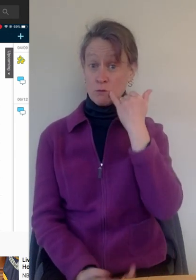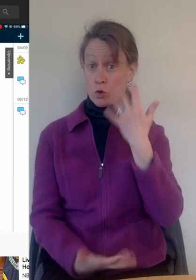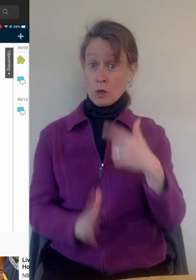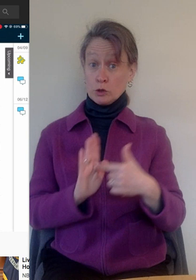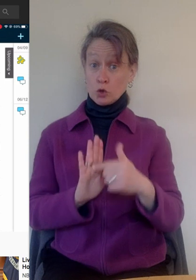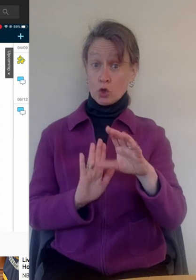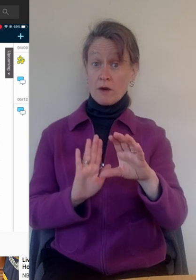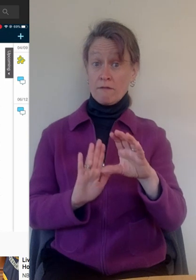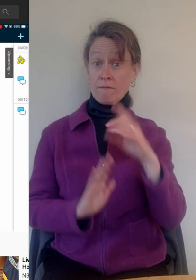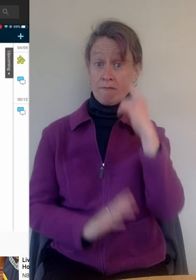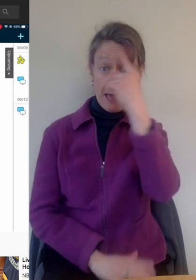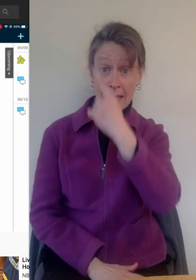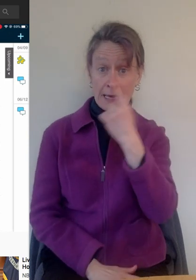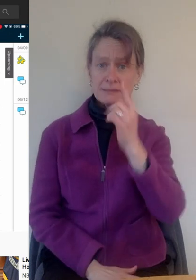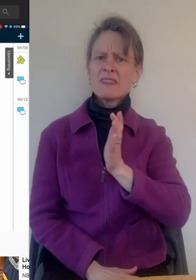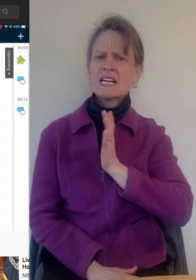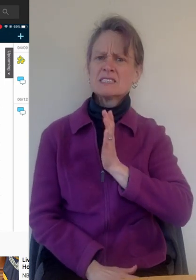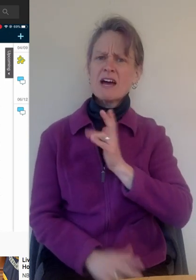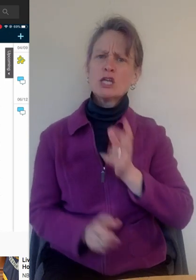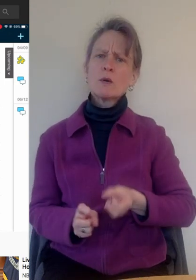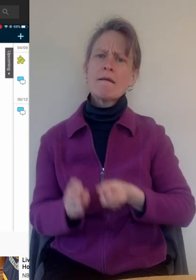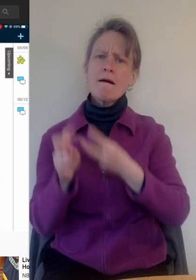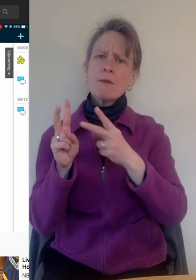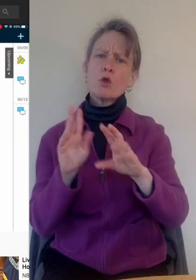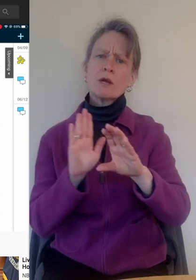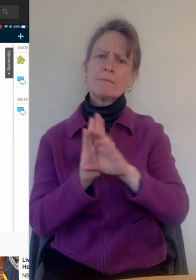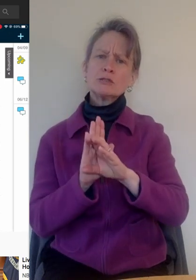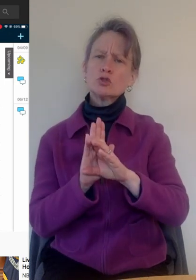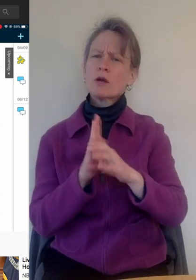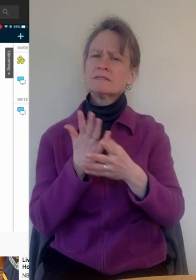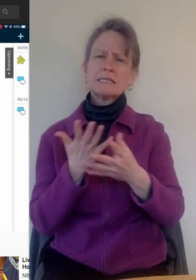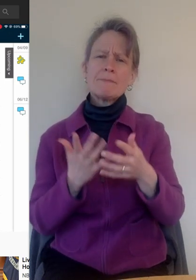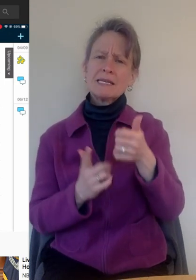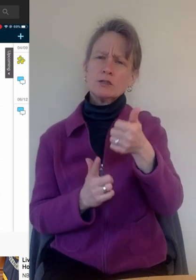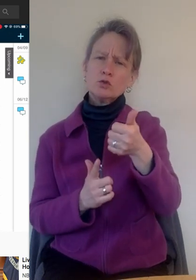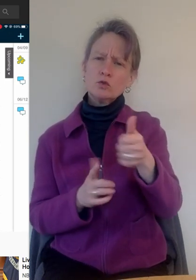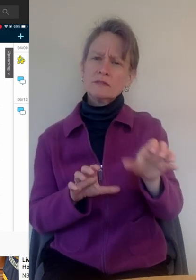face, you could just upload a picture of something you've done today.